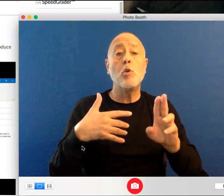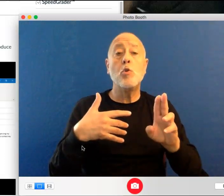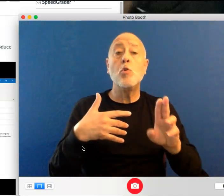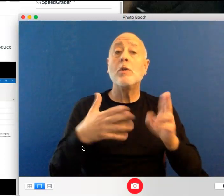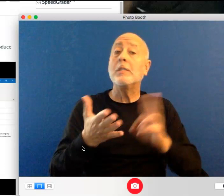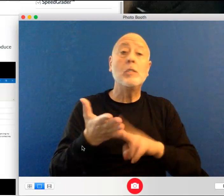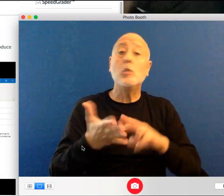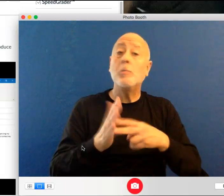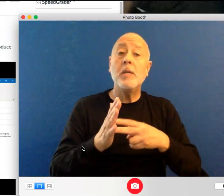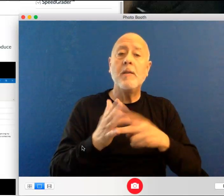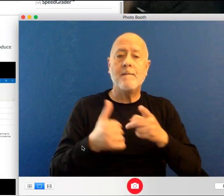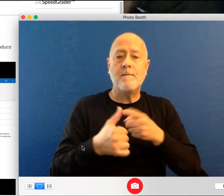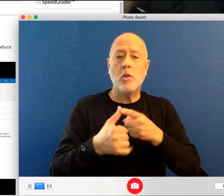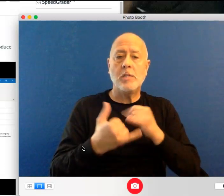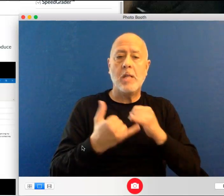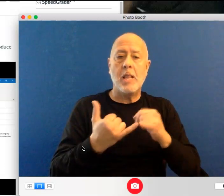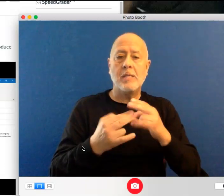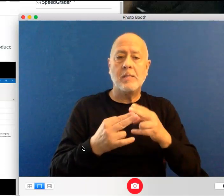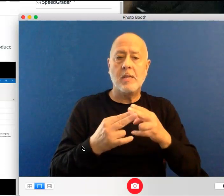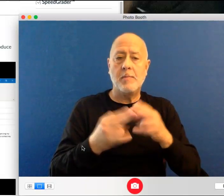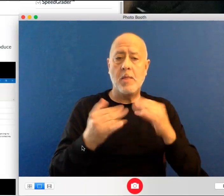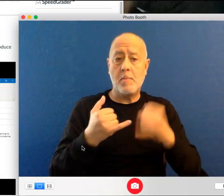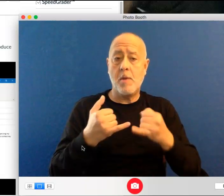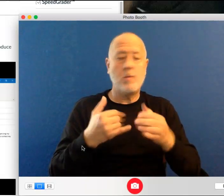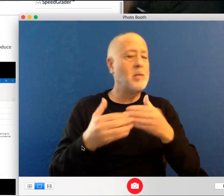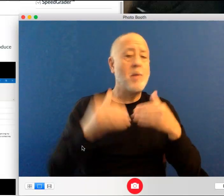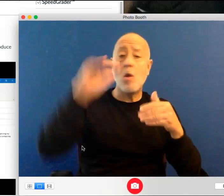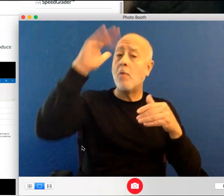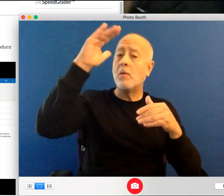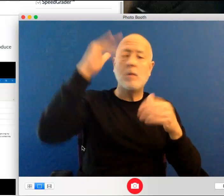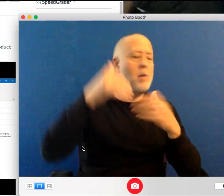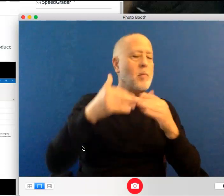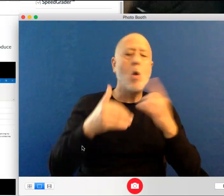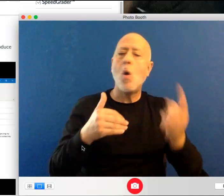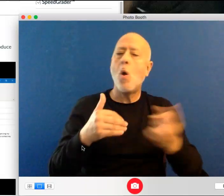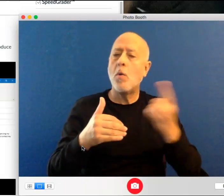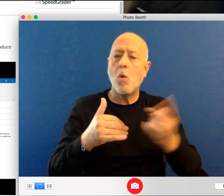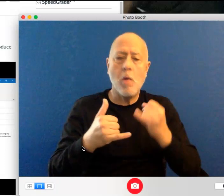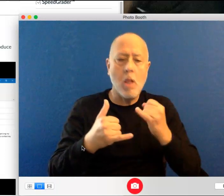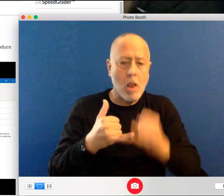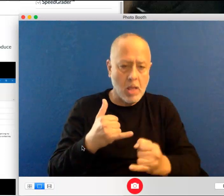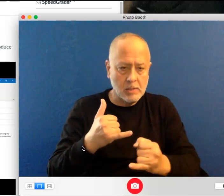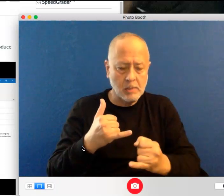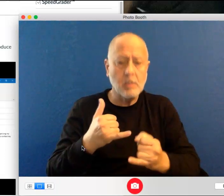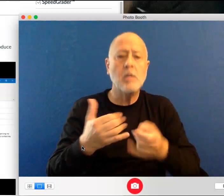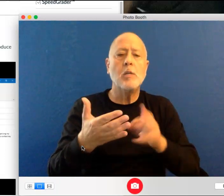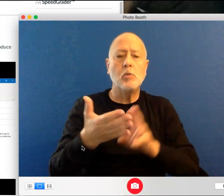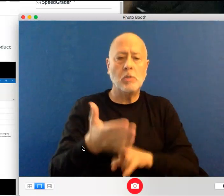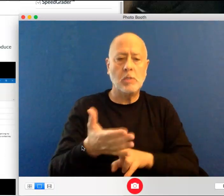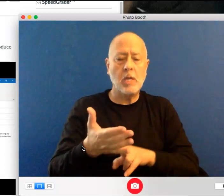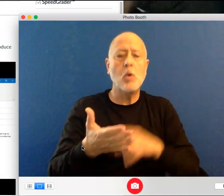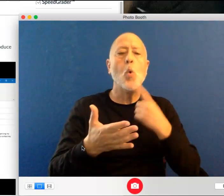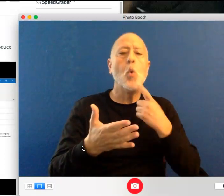name at the bottom. Doesn't matter if you have it up here to introduce yourself. Always, always, always make sure you have the signature at the bottom of